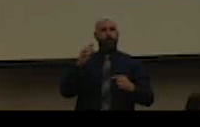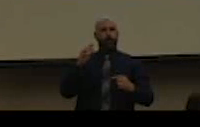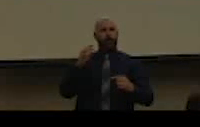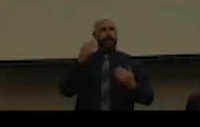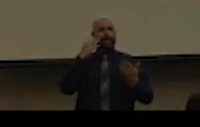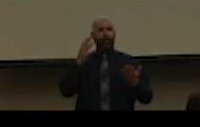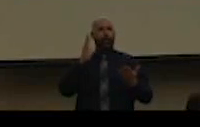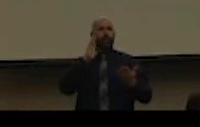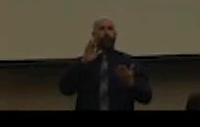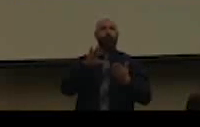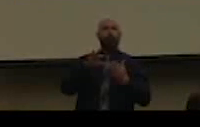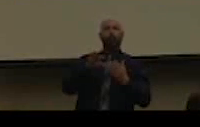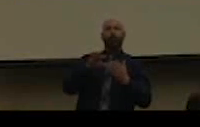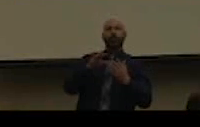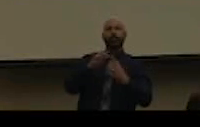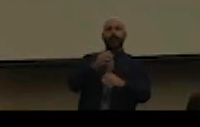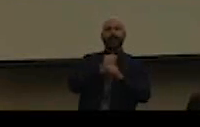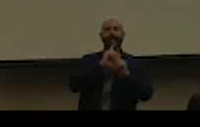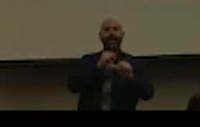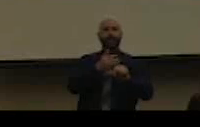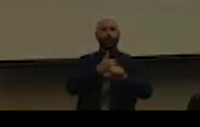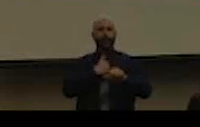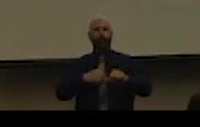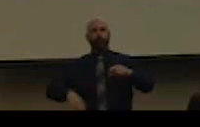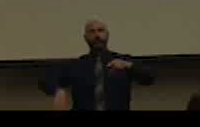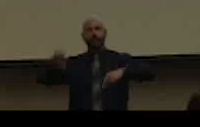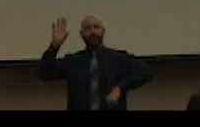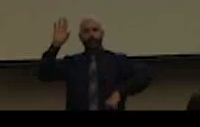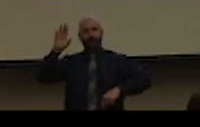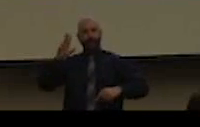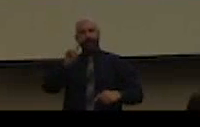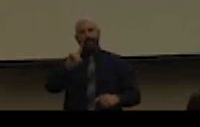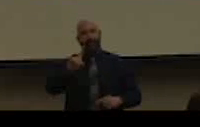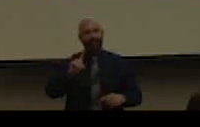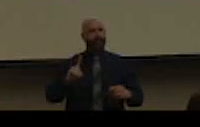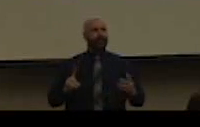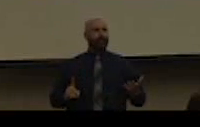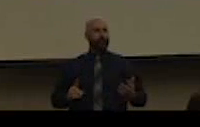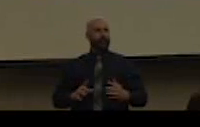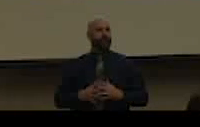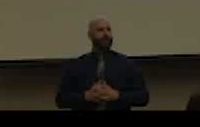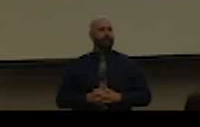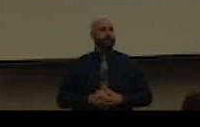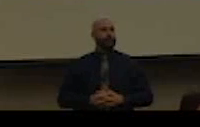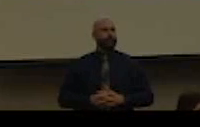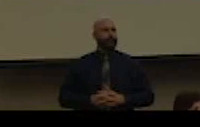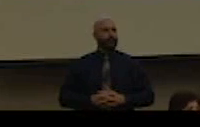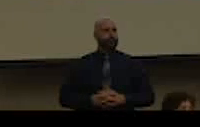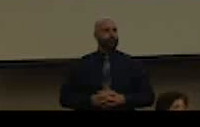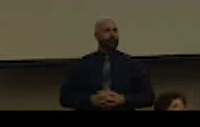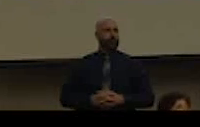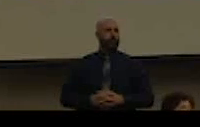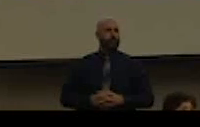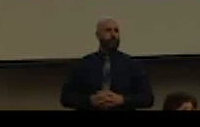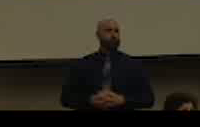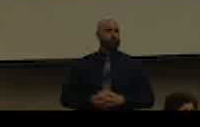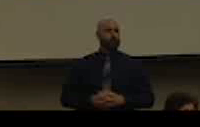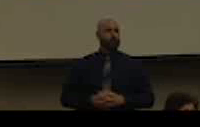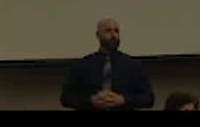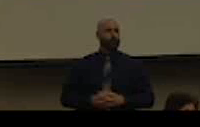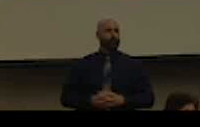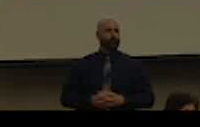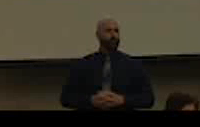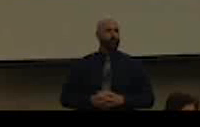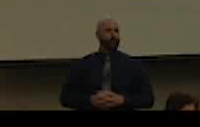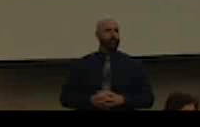comment. I want to emphasize, Sherry and I are probably the two in the room who were around at that time and working in this space, and